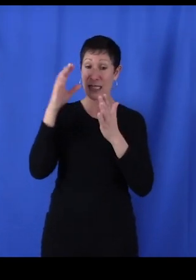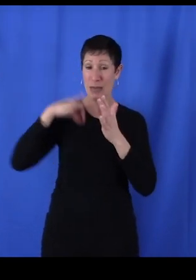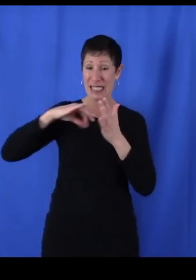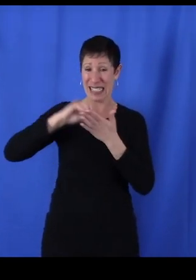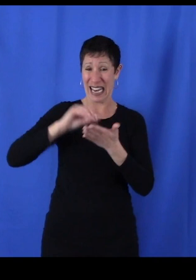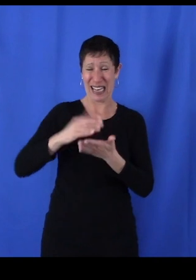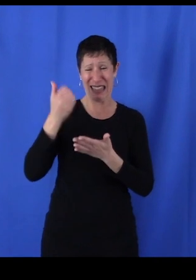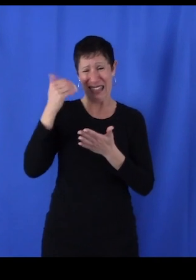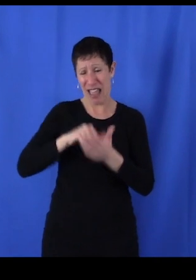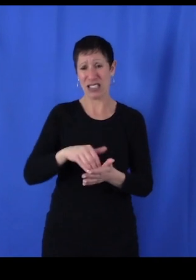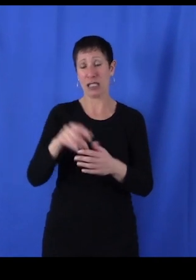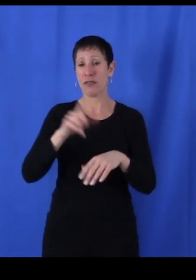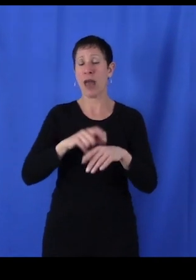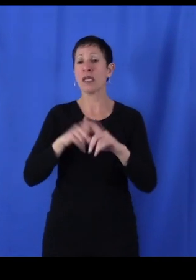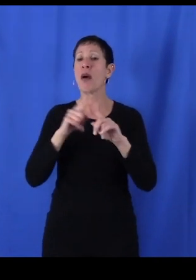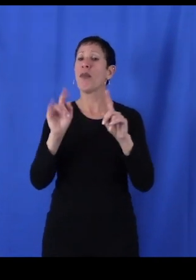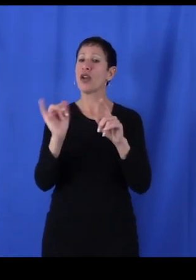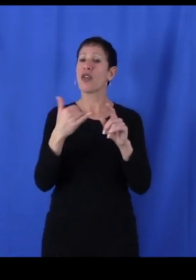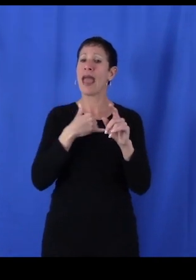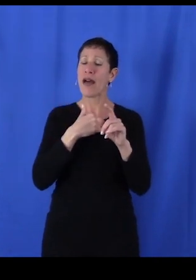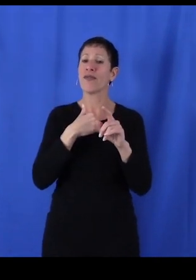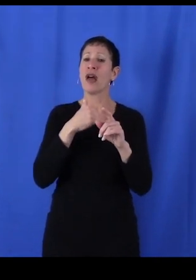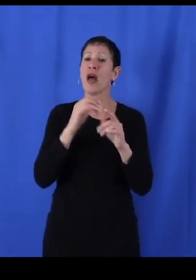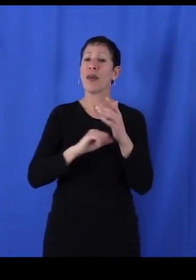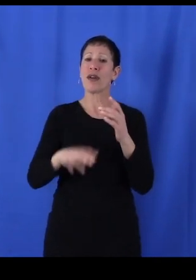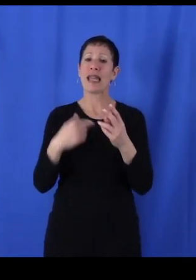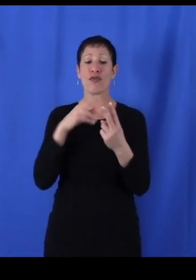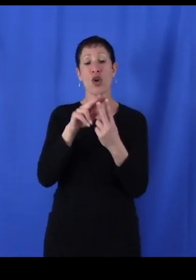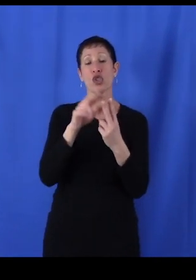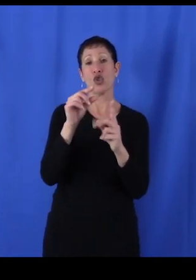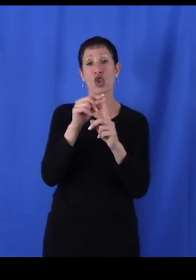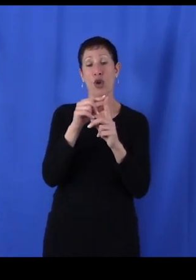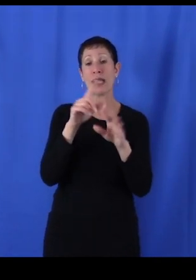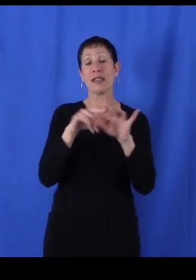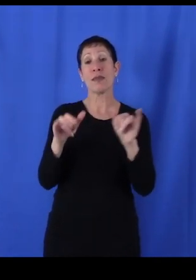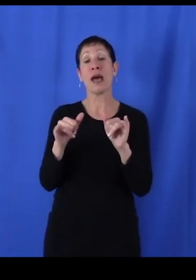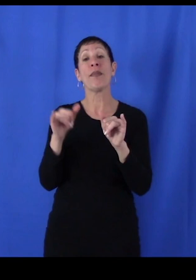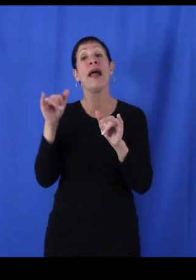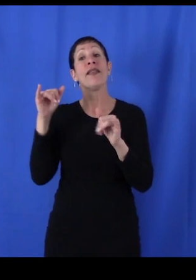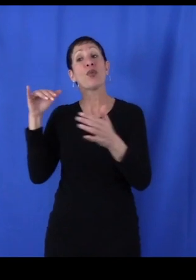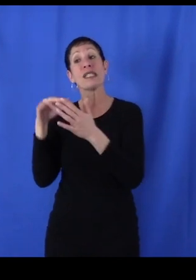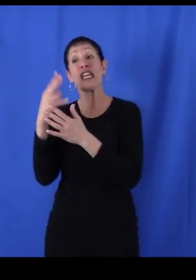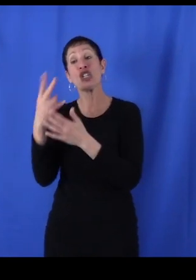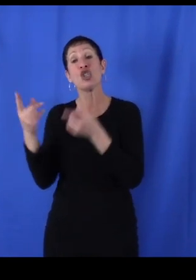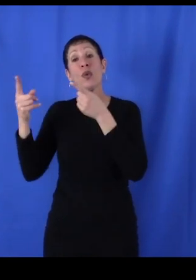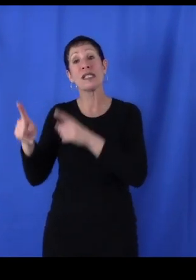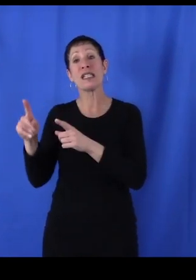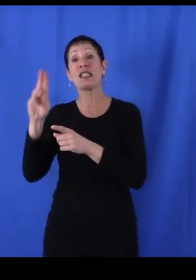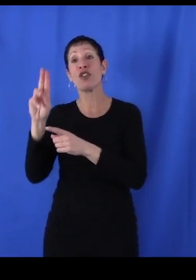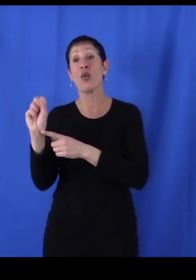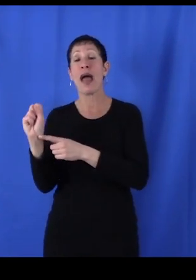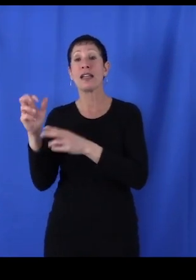what's also been completely erased is that they came up with the terms homophily and heterophily while studying two instances of